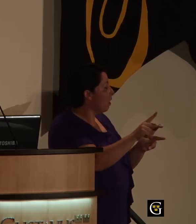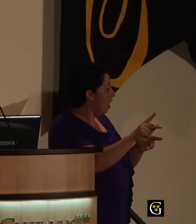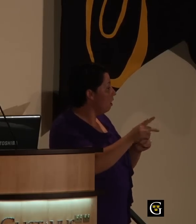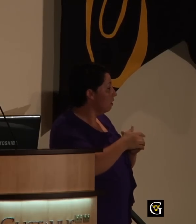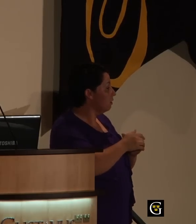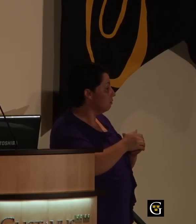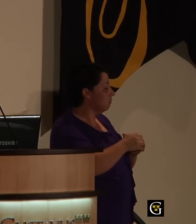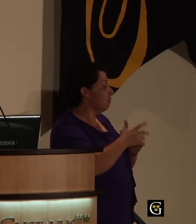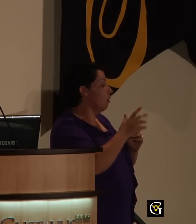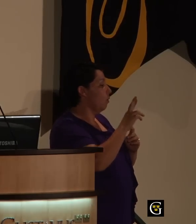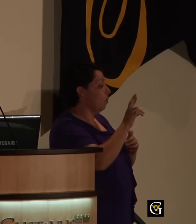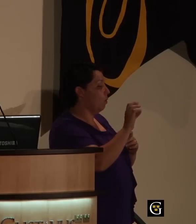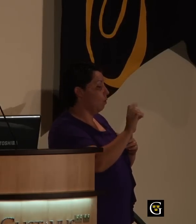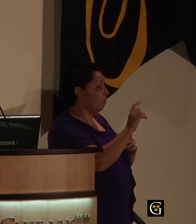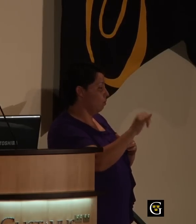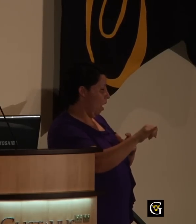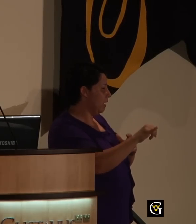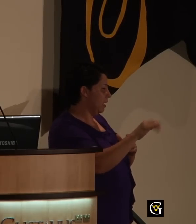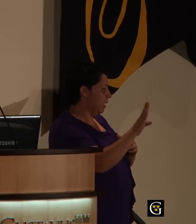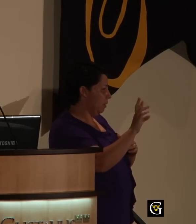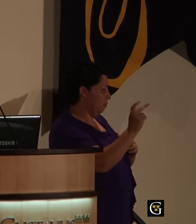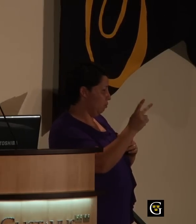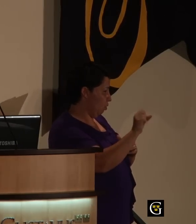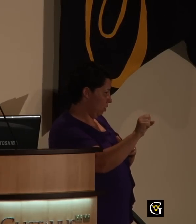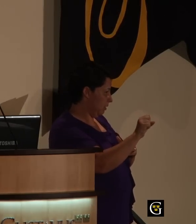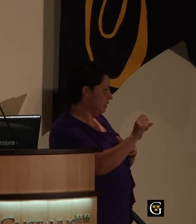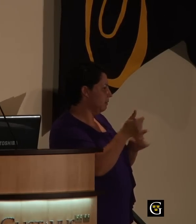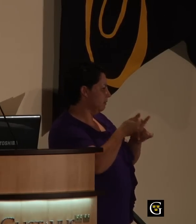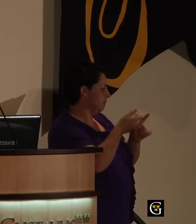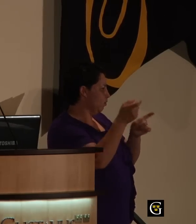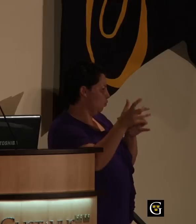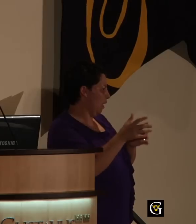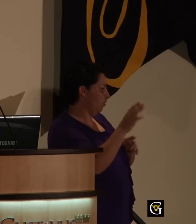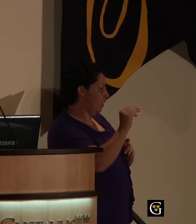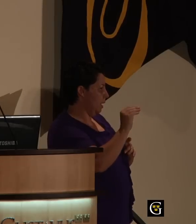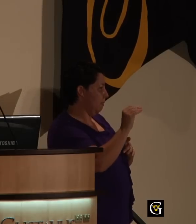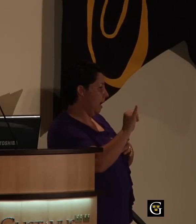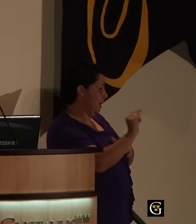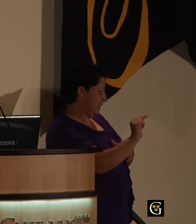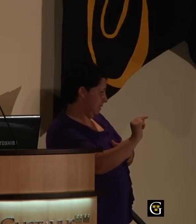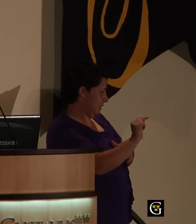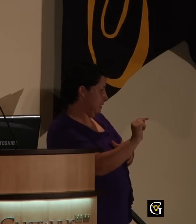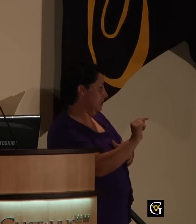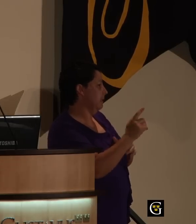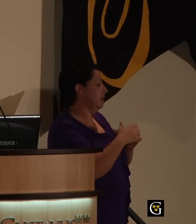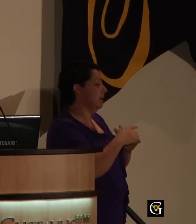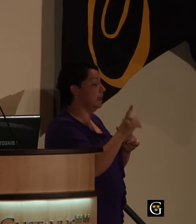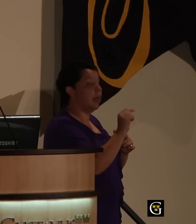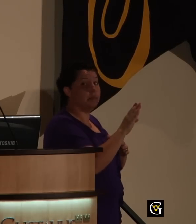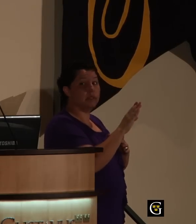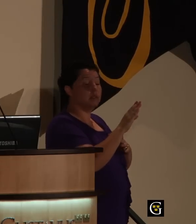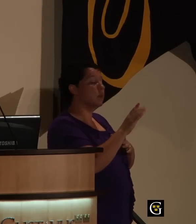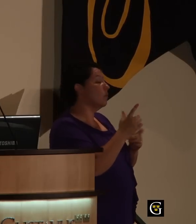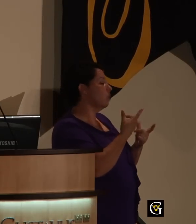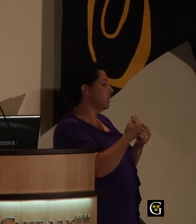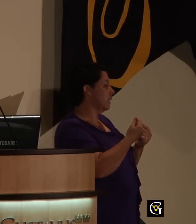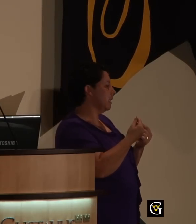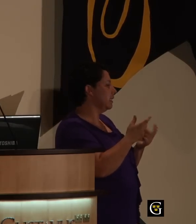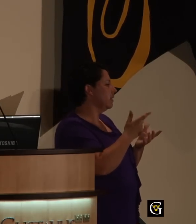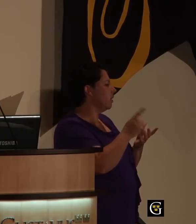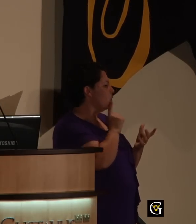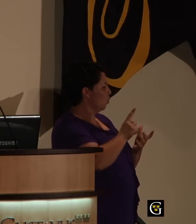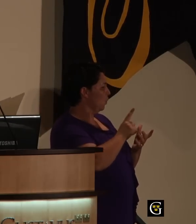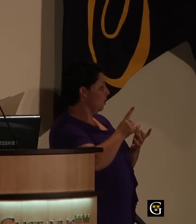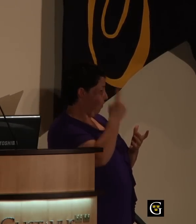thought, Rodney Brooks, director of the MIT Artificial Intelligence Lab, writes, "Chorost ponders what is real to us in our natural